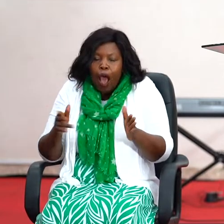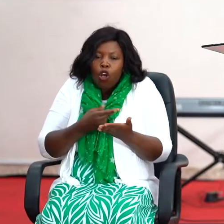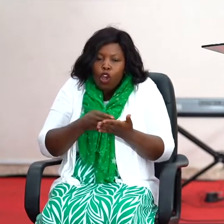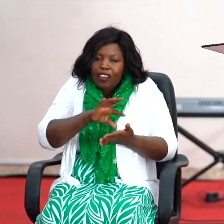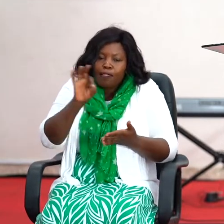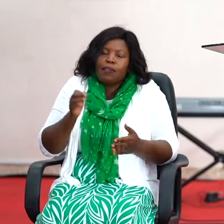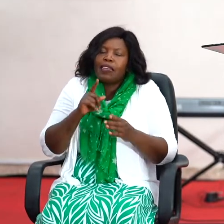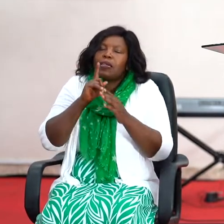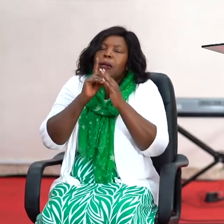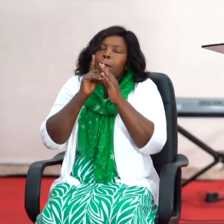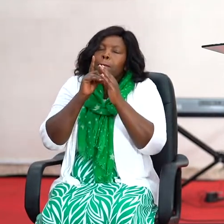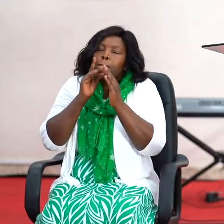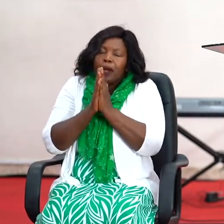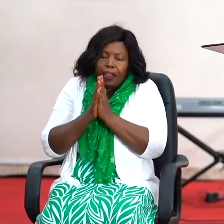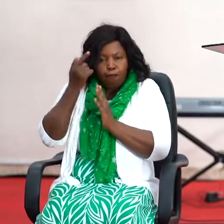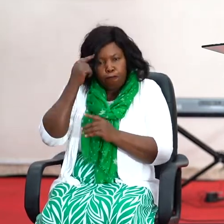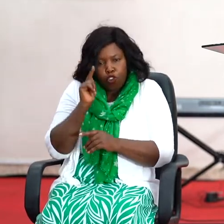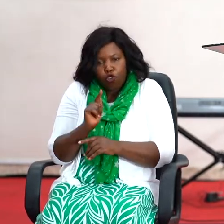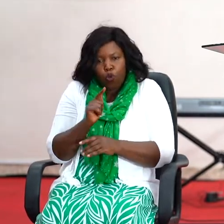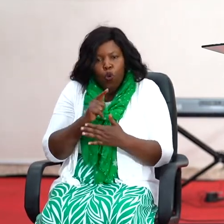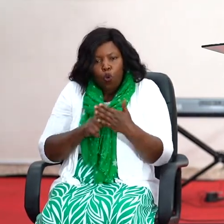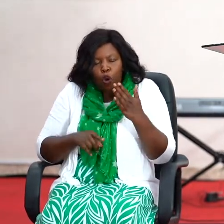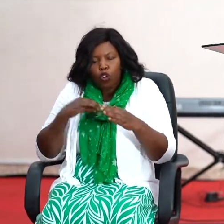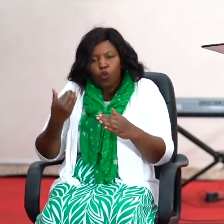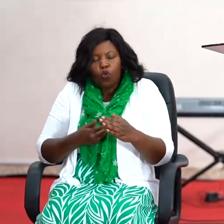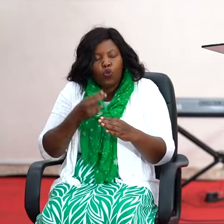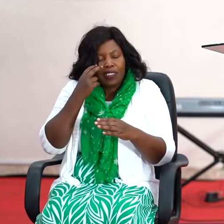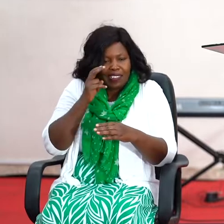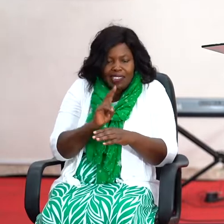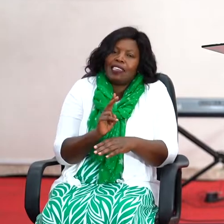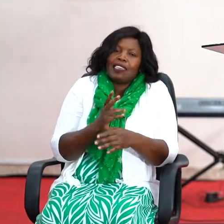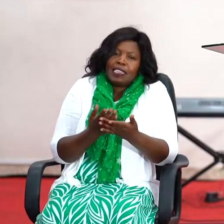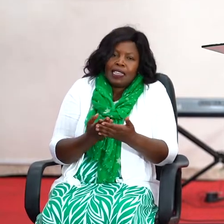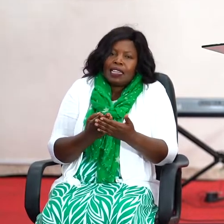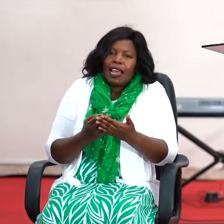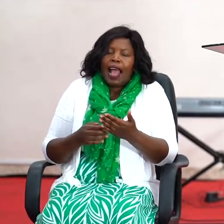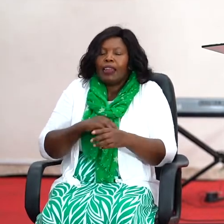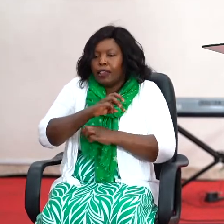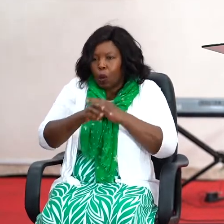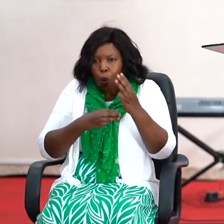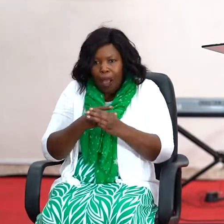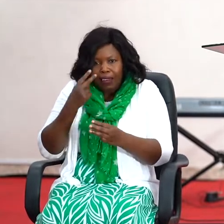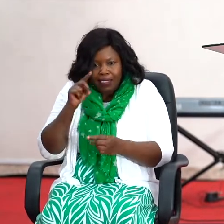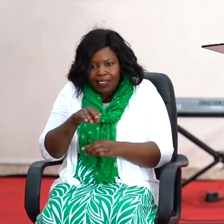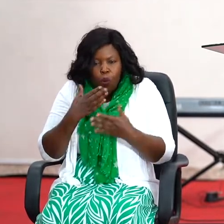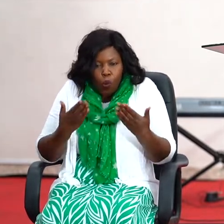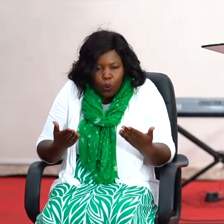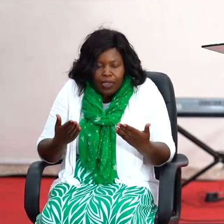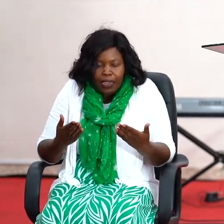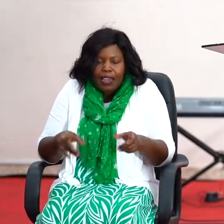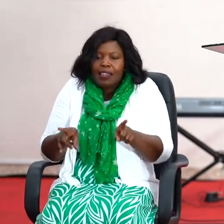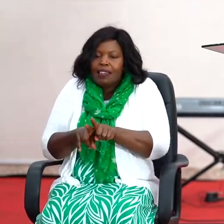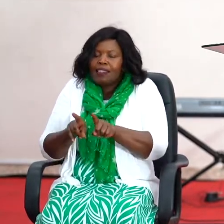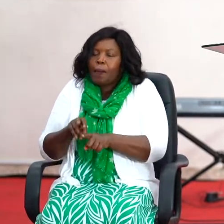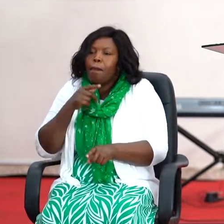you concerning the things that we are seeing, concerning the things that are in the world. And so this Roman